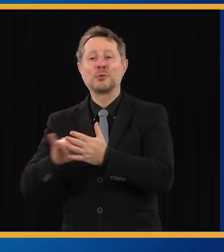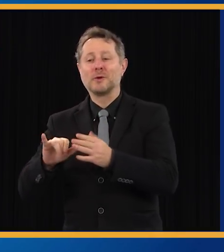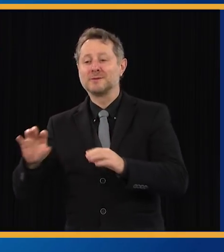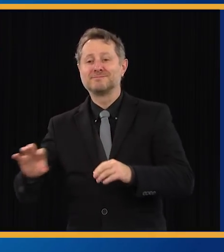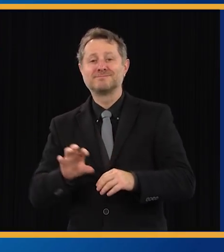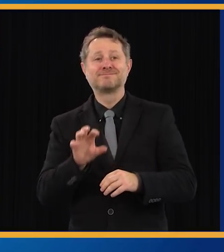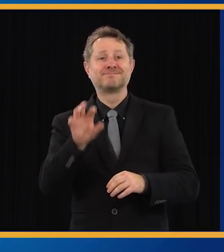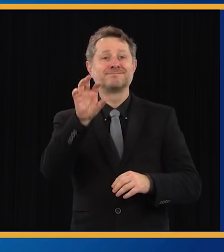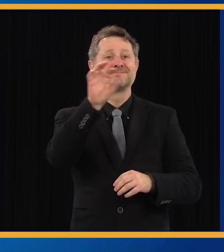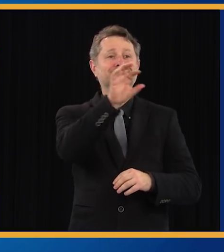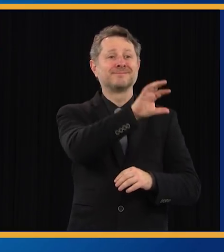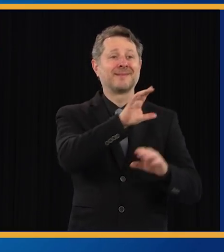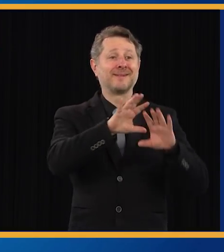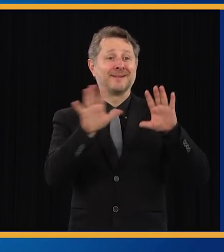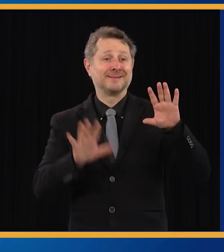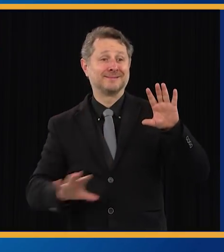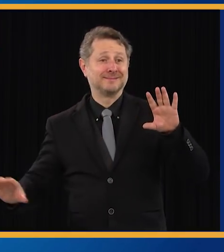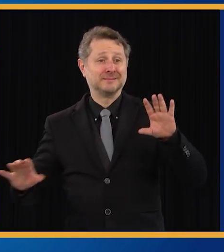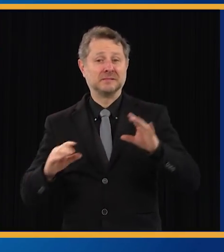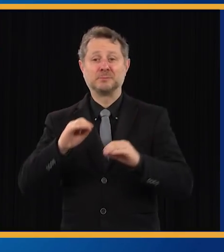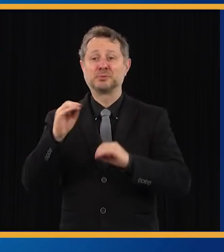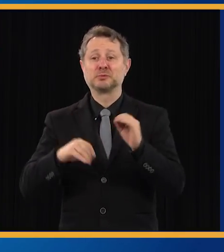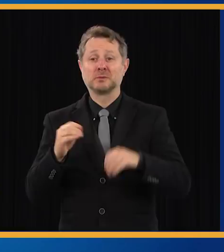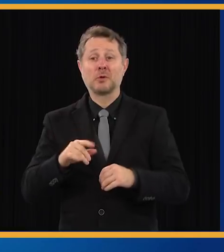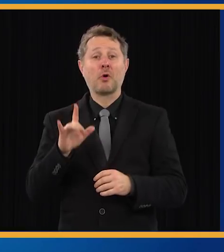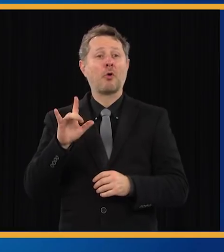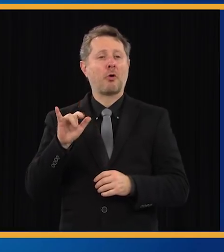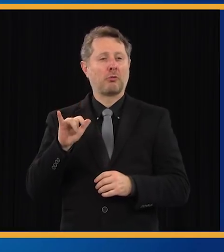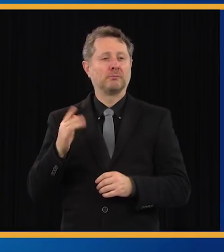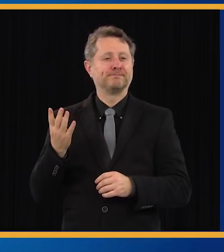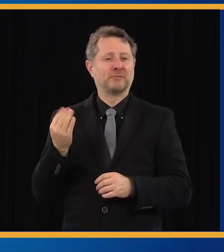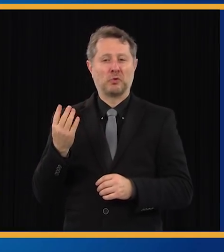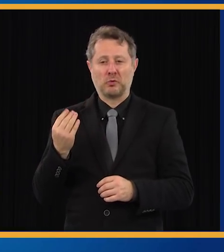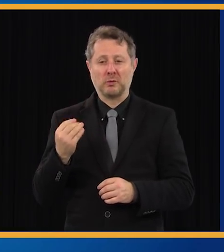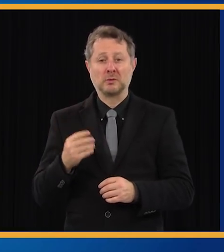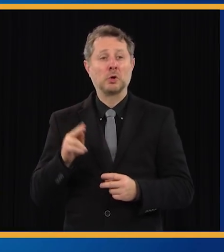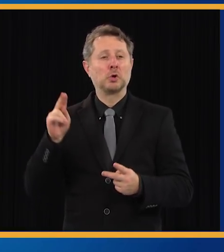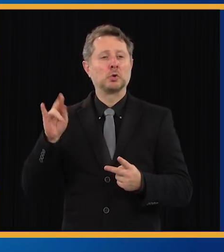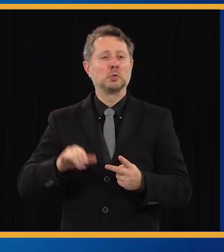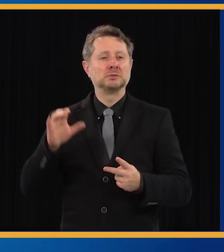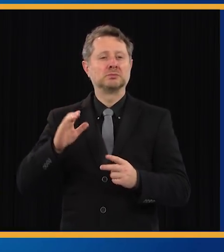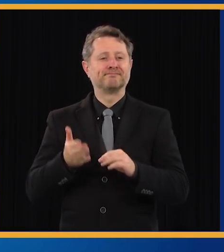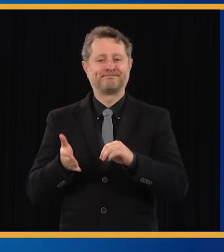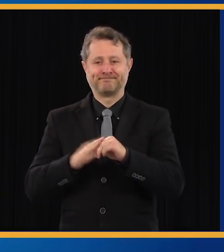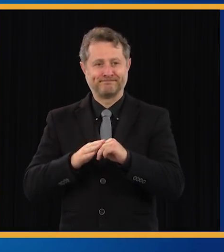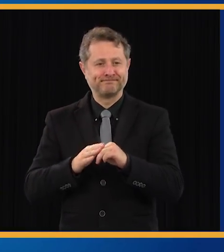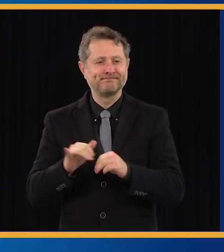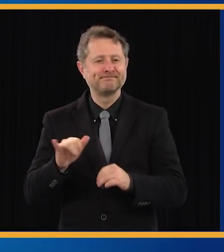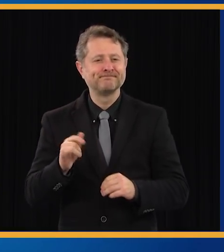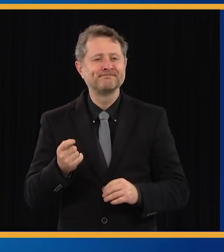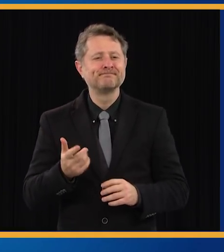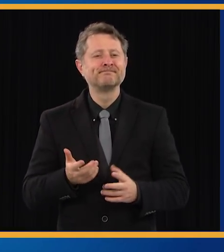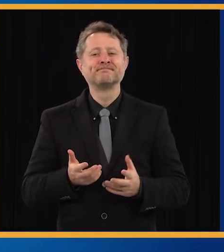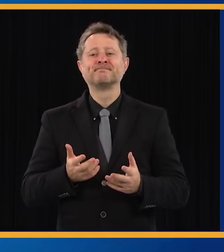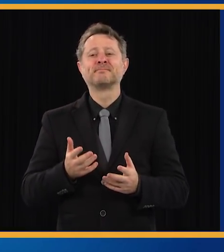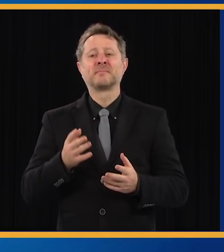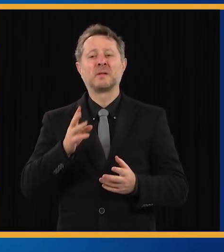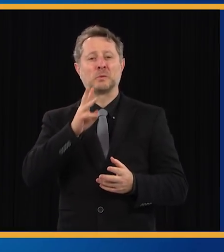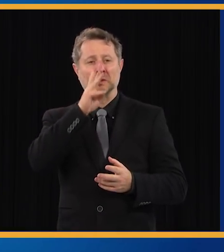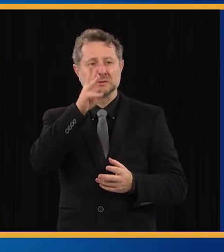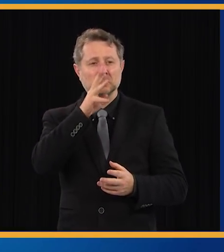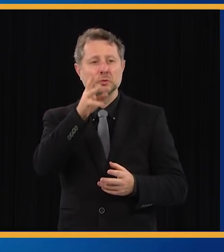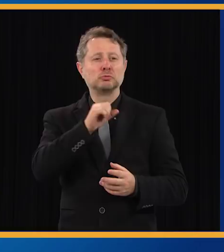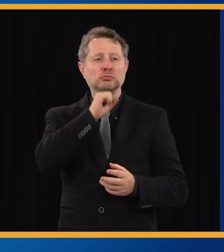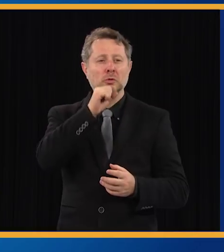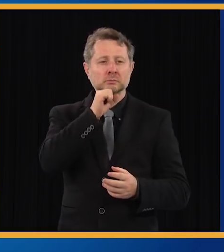in broad strokes. Long Island 14, New York City is up a couple of points. Westchester, Rockland is up a couple